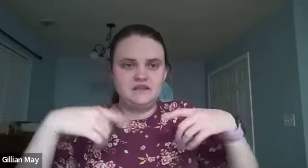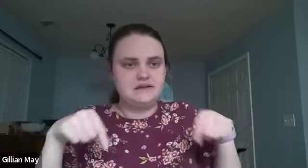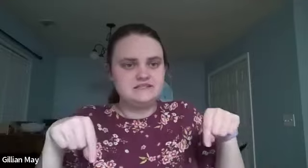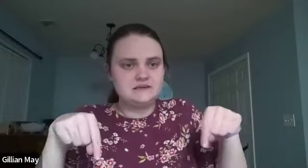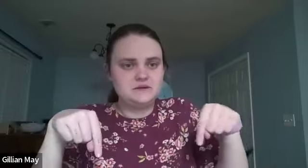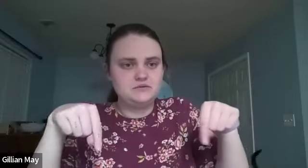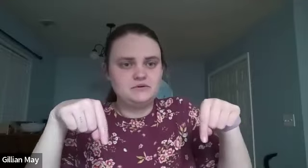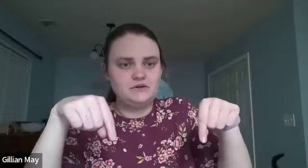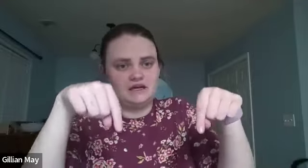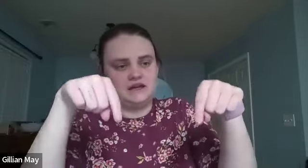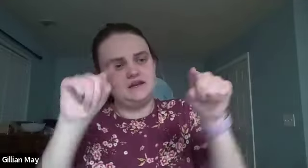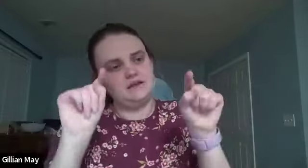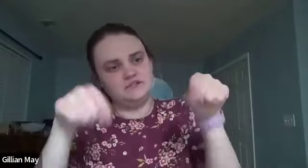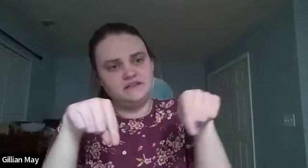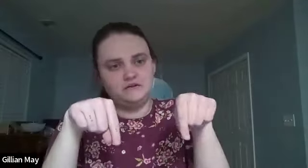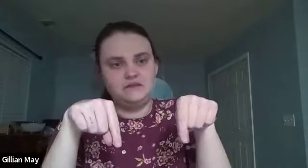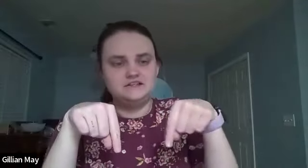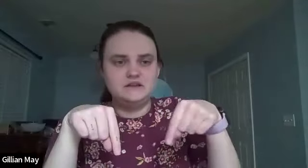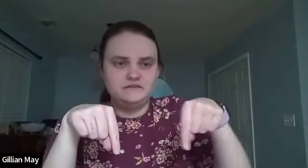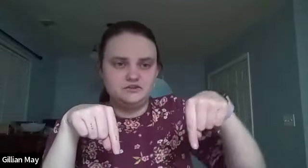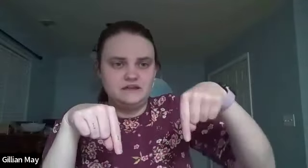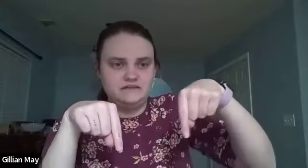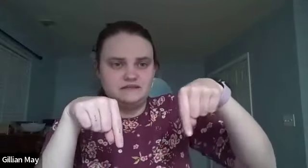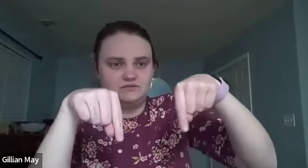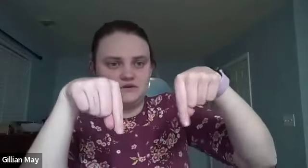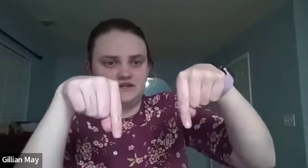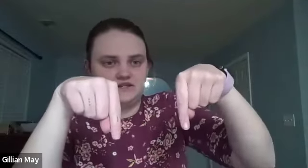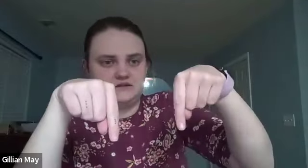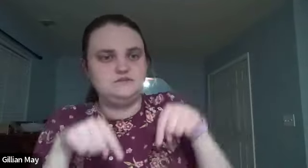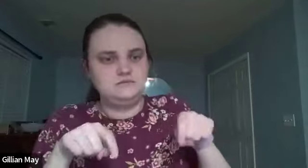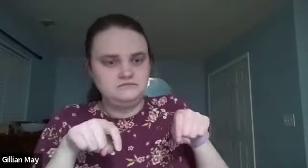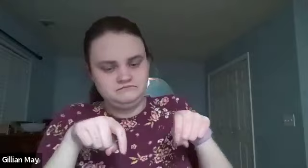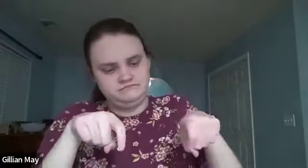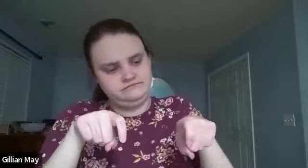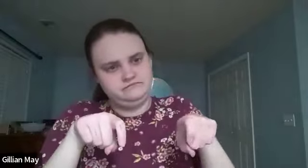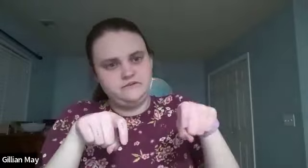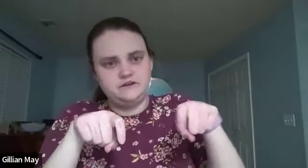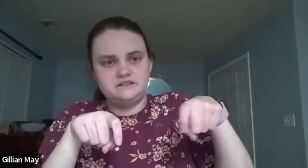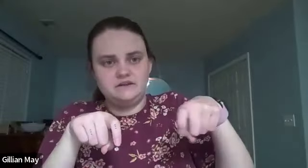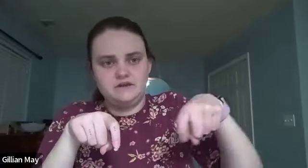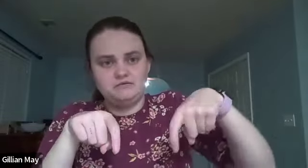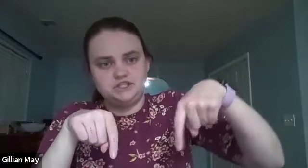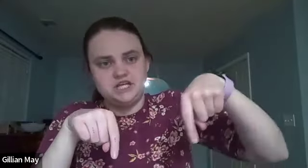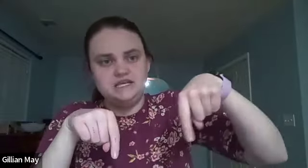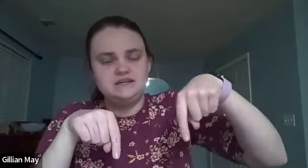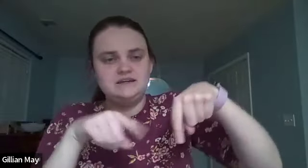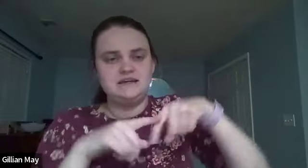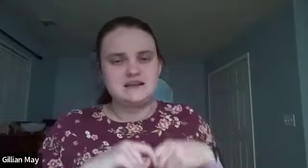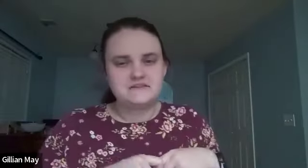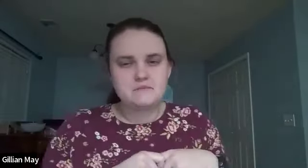I've seen some people, they'll like kind of like pretend like their legs are like, they'll do like this where they have two fingers and like they have one shake. It's kind of like that